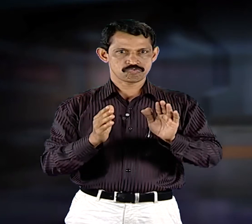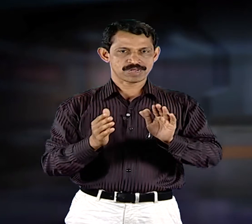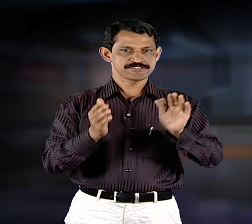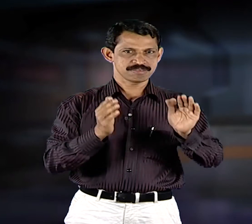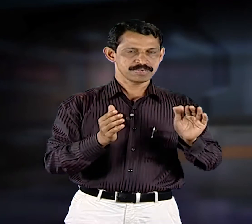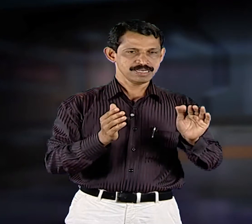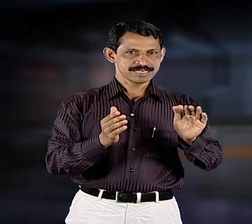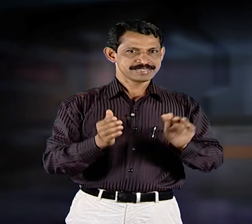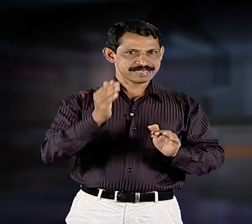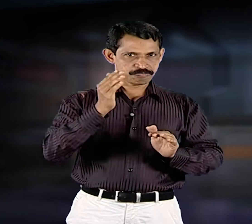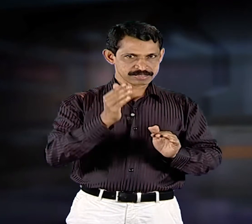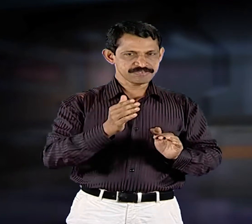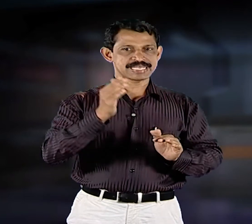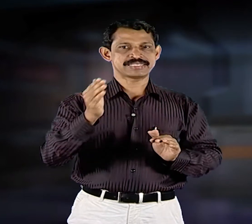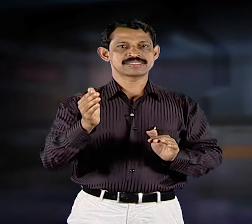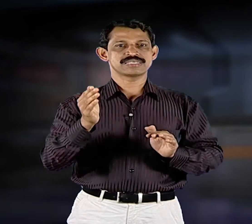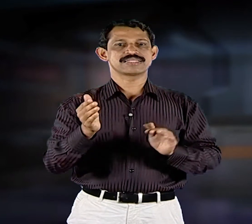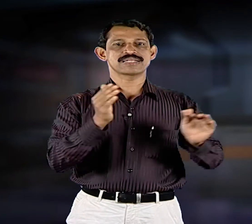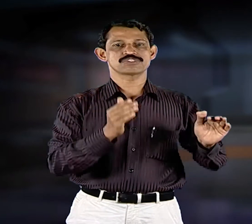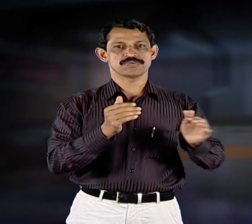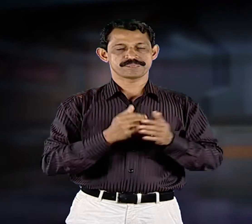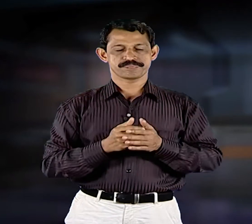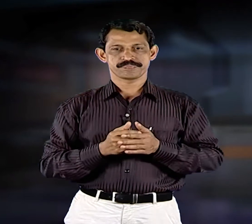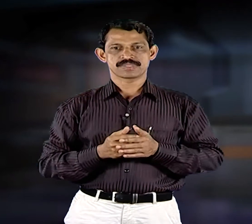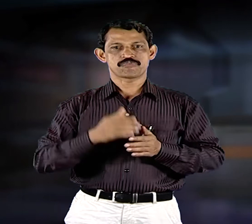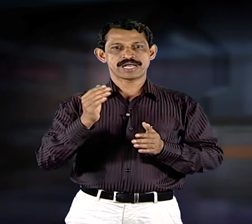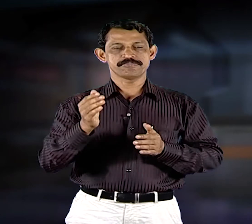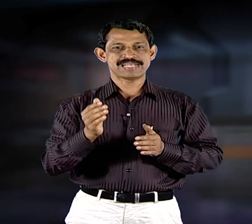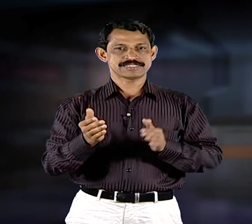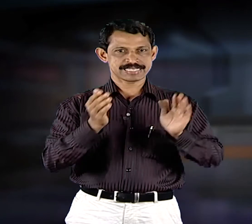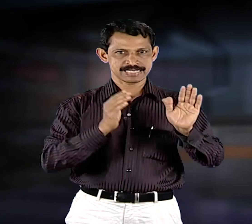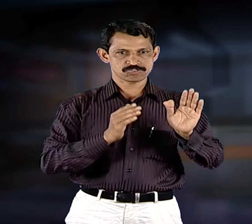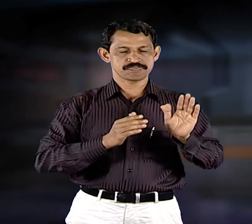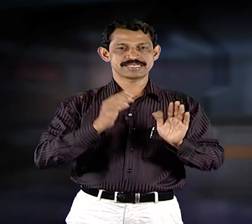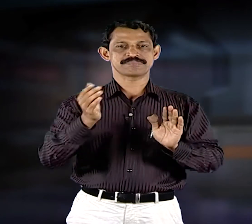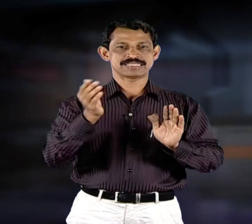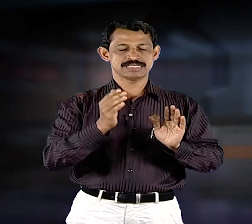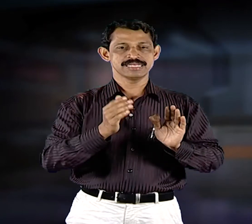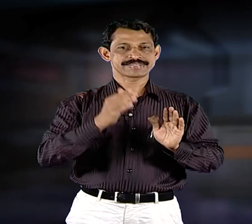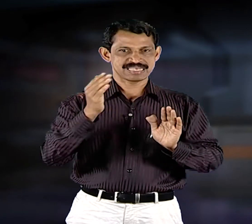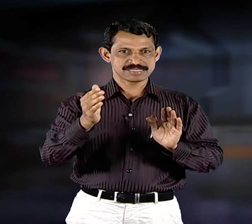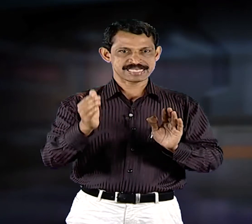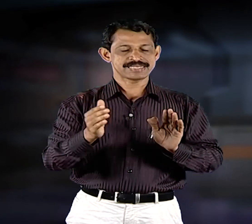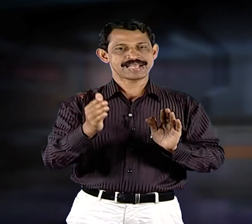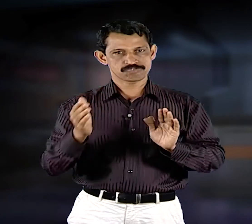5 simple yet effective techniques in the classroom. The 5 major techniques of direct method can be stated as